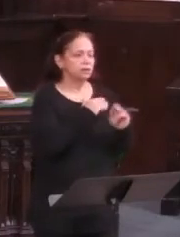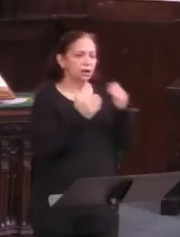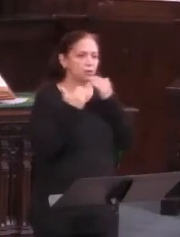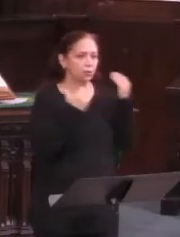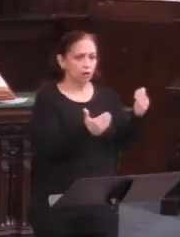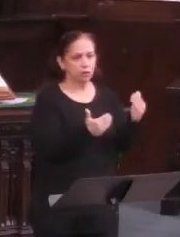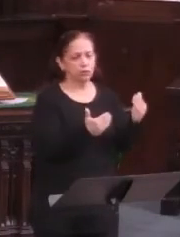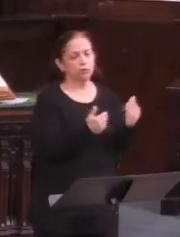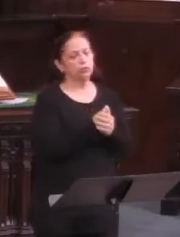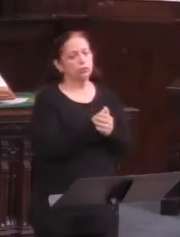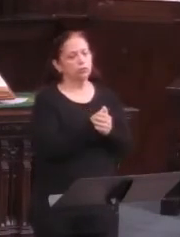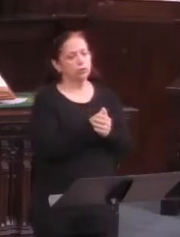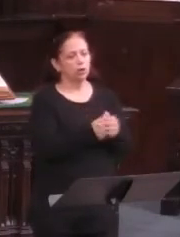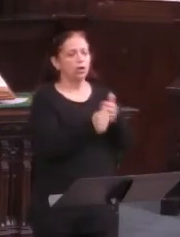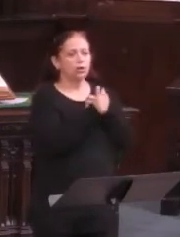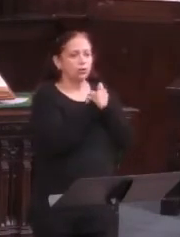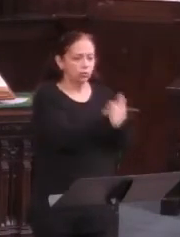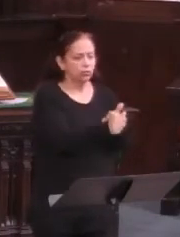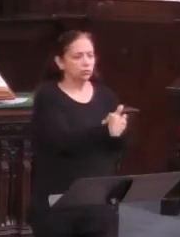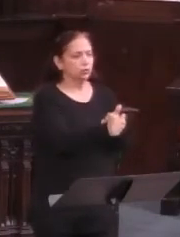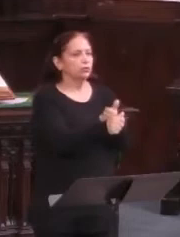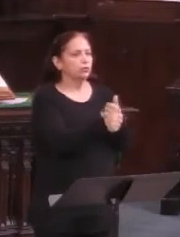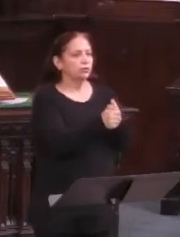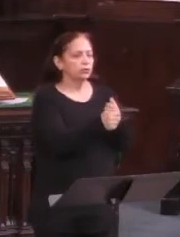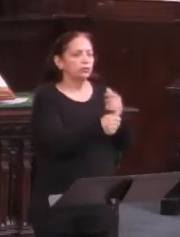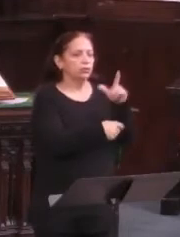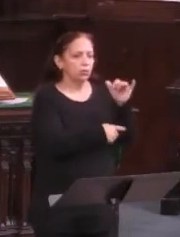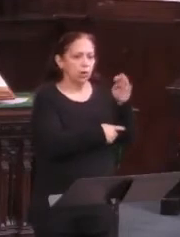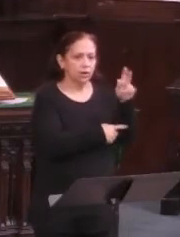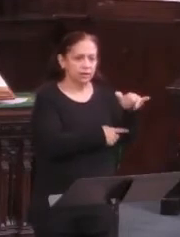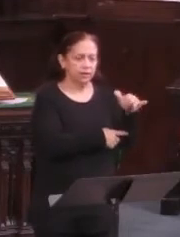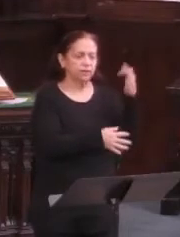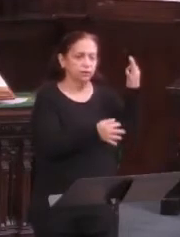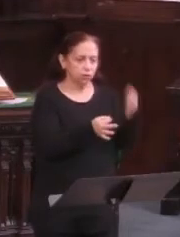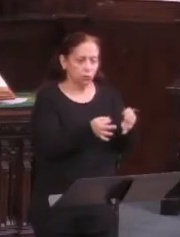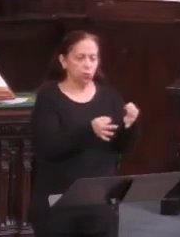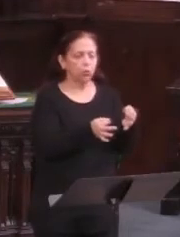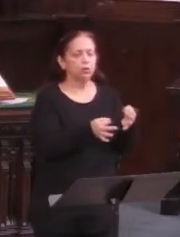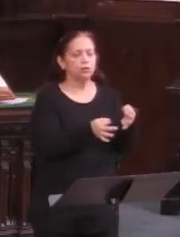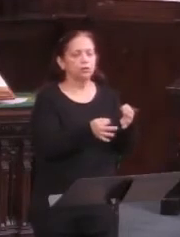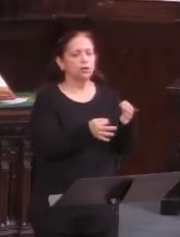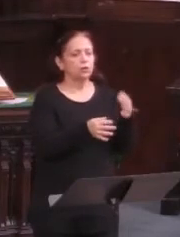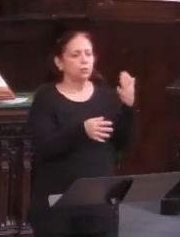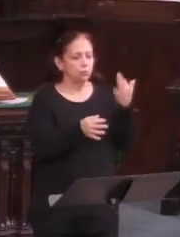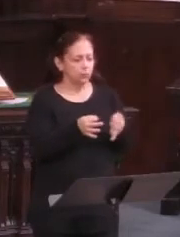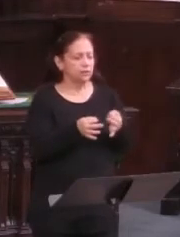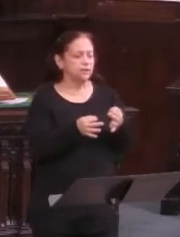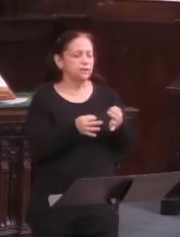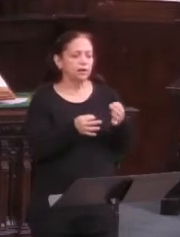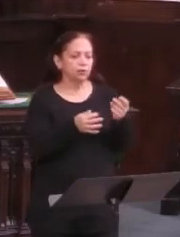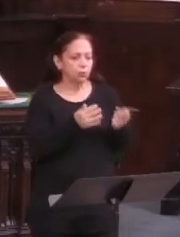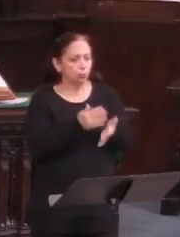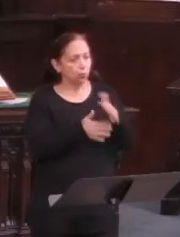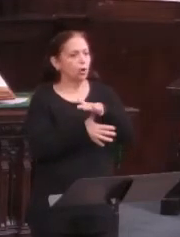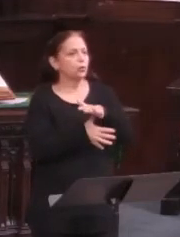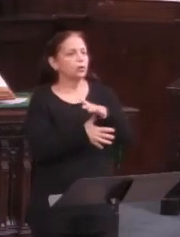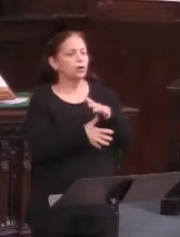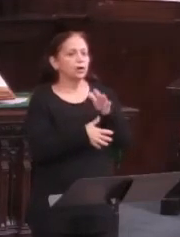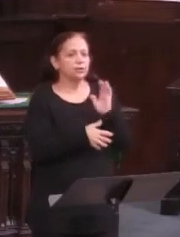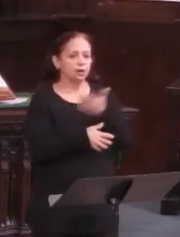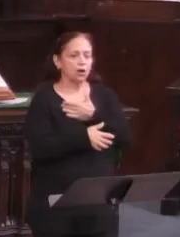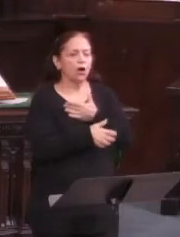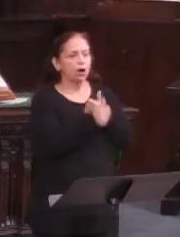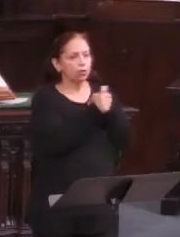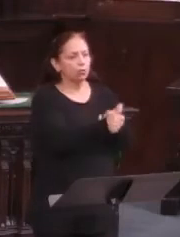gratitude. Loyalty is a choice. When we choose to prioritize our loyalty to God, to the Spirit